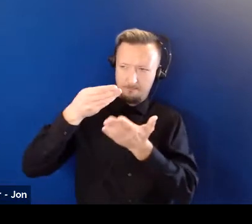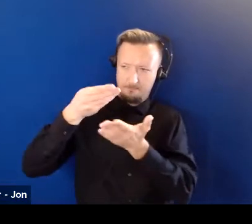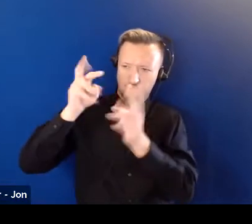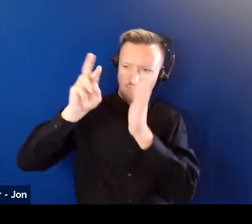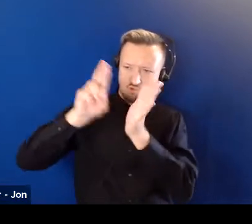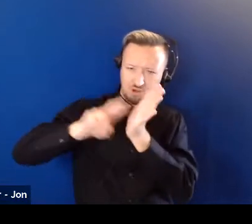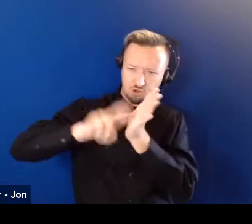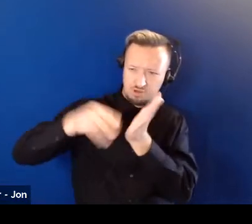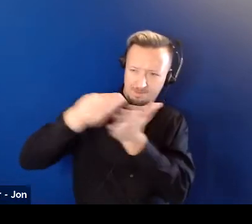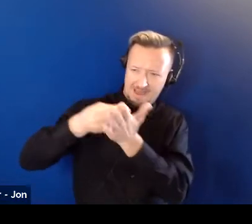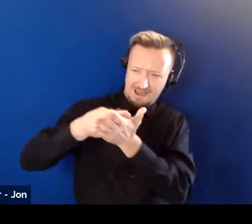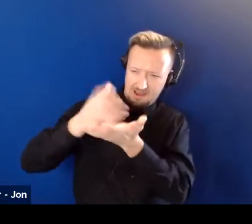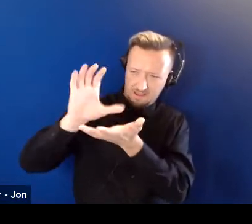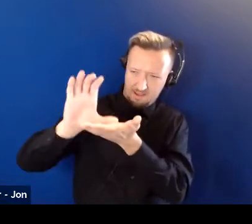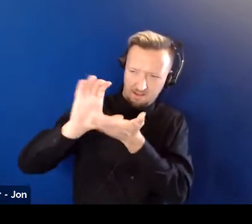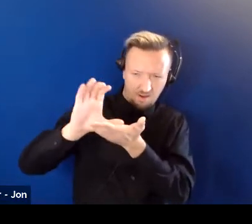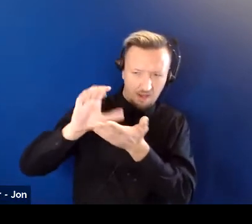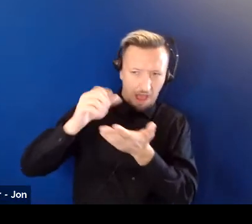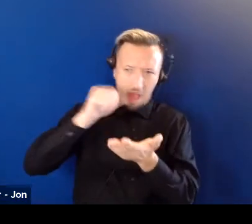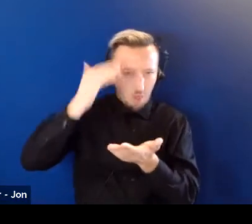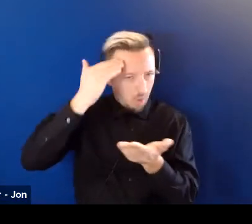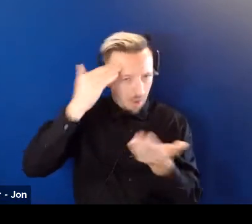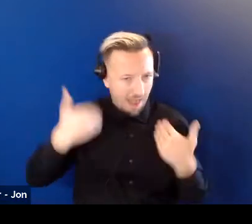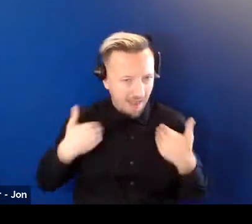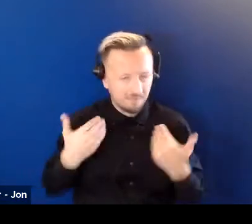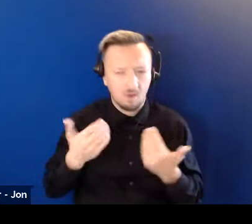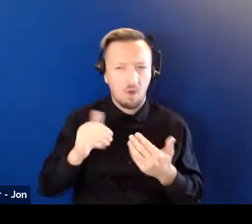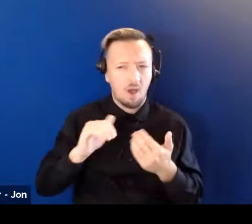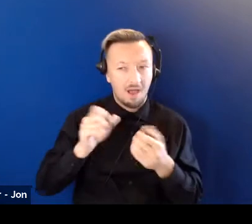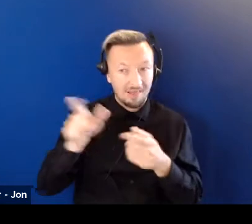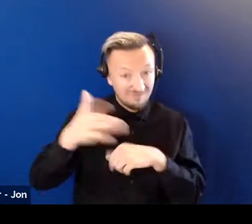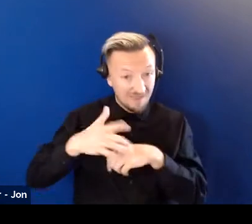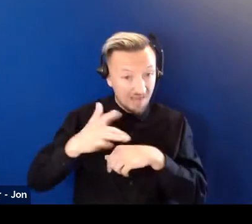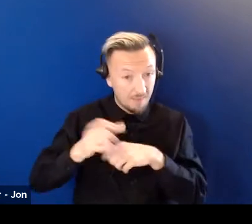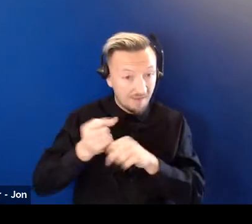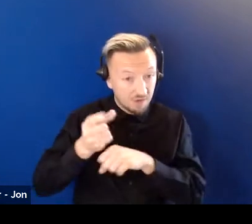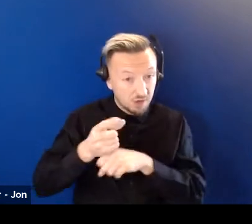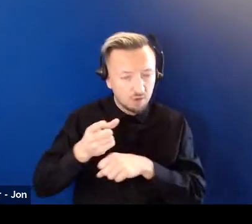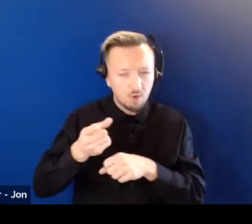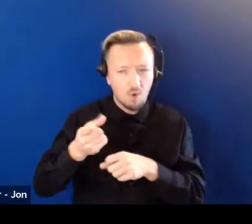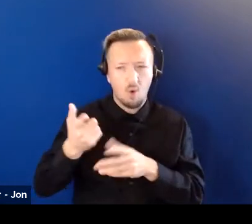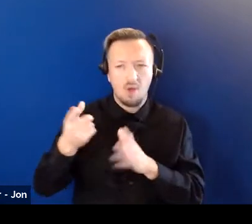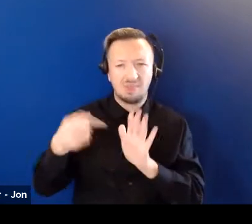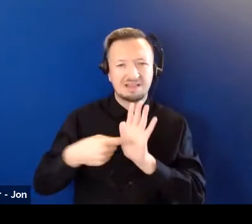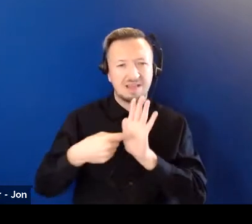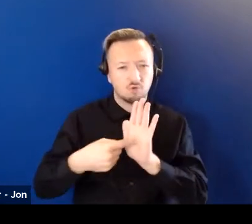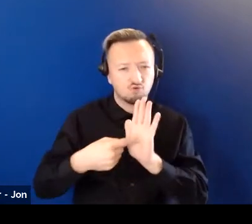it available each year? Is it a demonstration grant? And